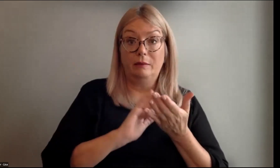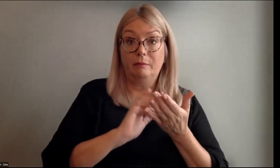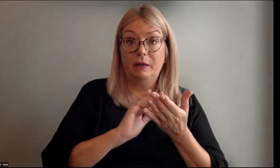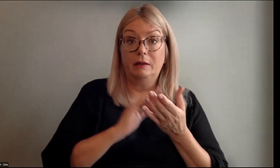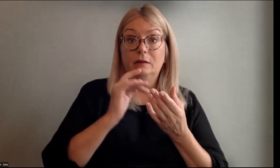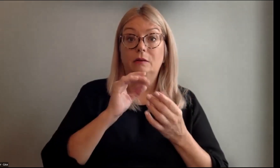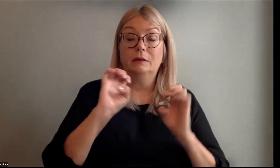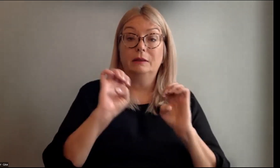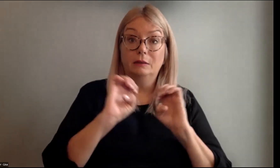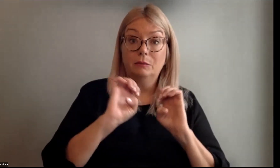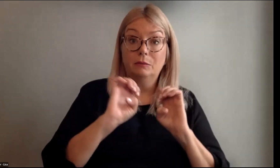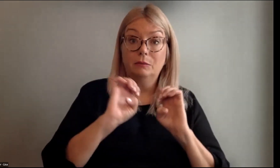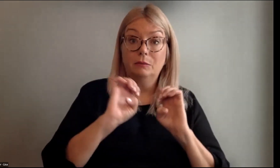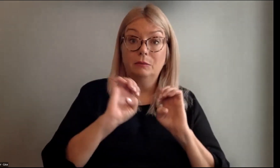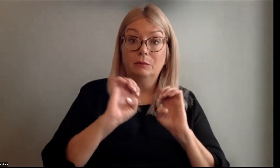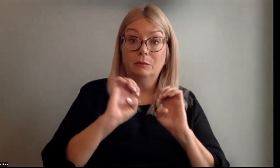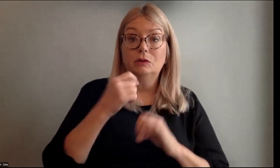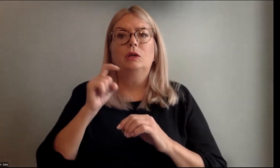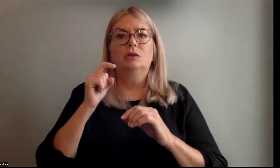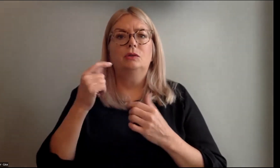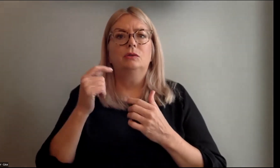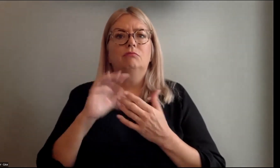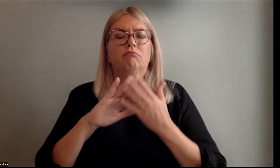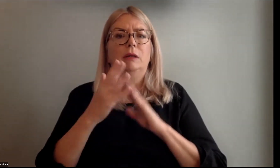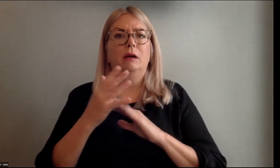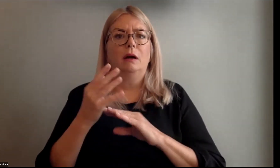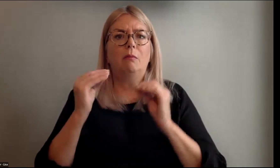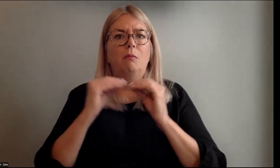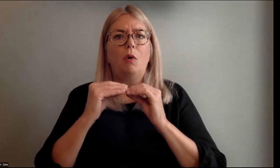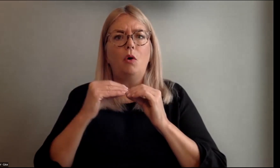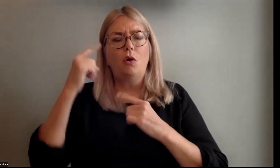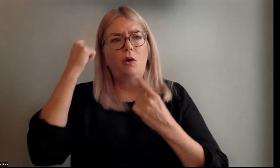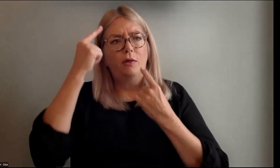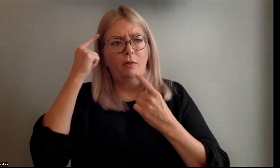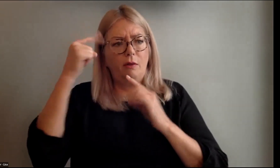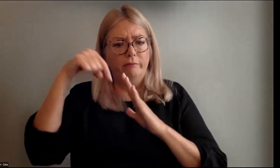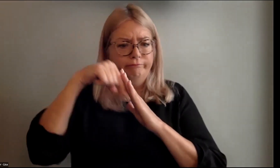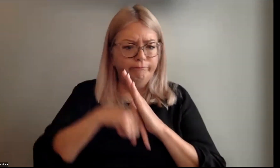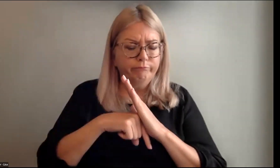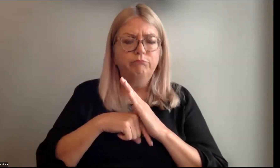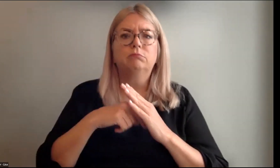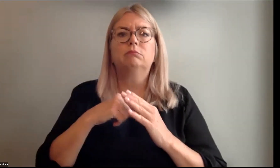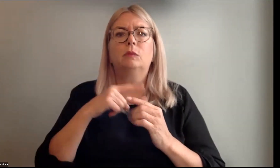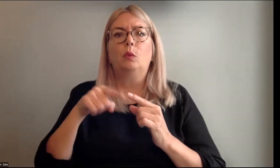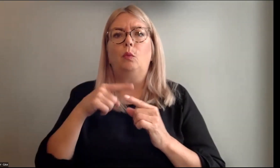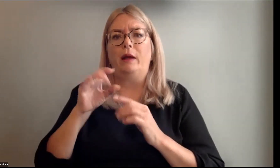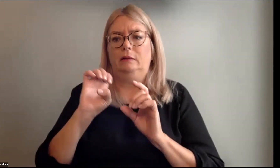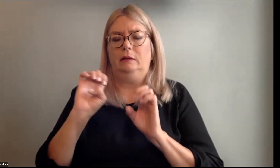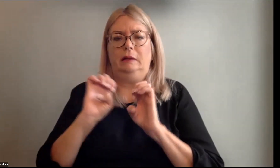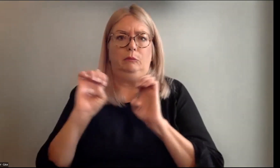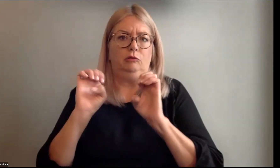thoughtful around when and if they get an overpayment when they're struggling with that medical emergency, right? Particularly, to